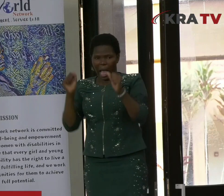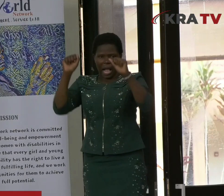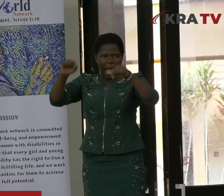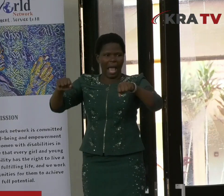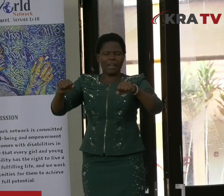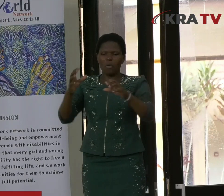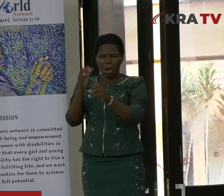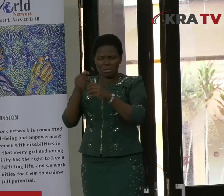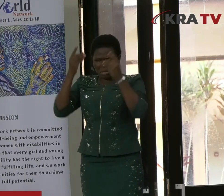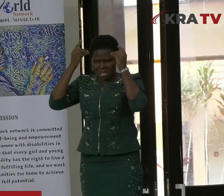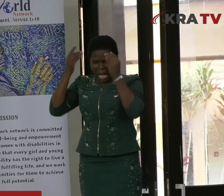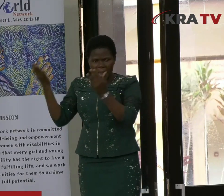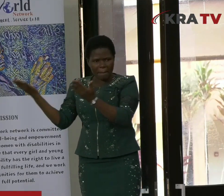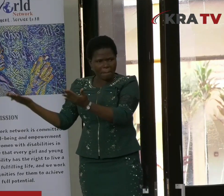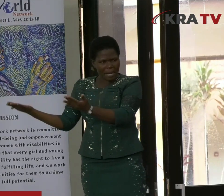But